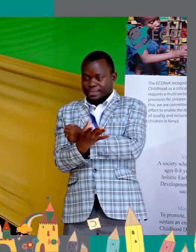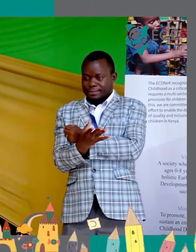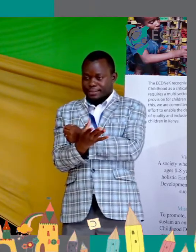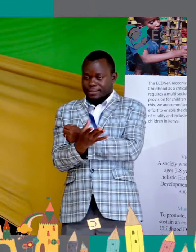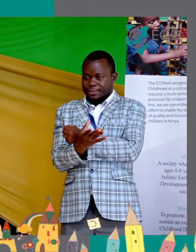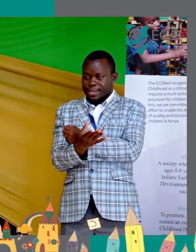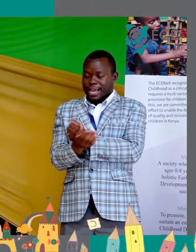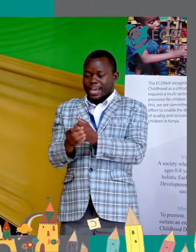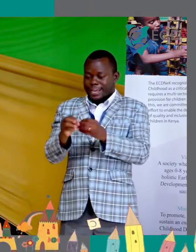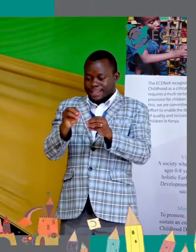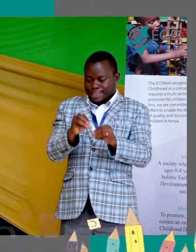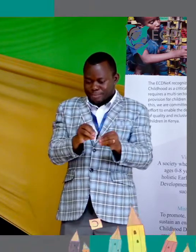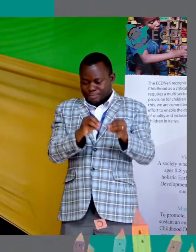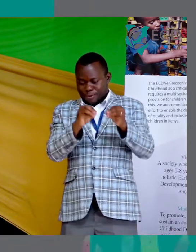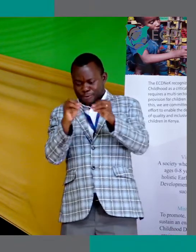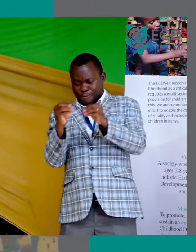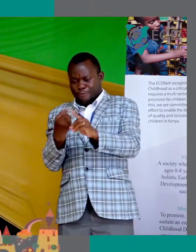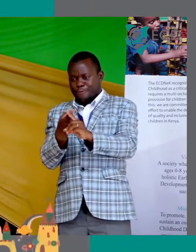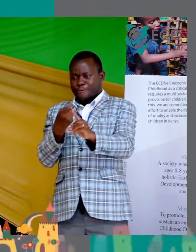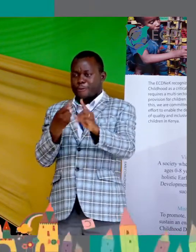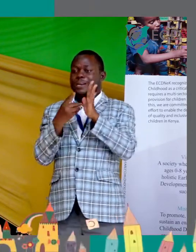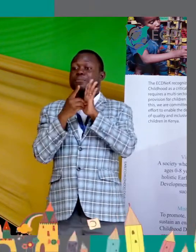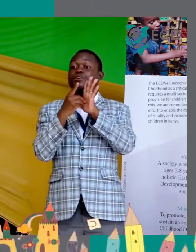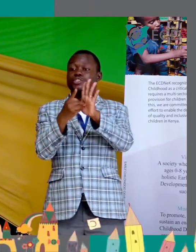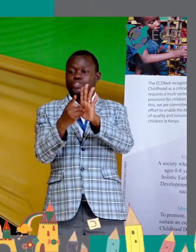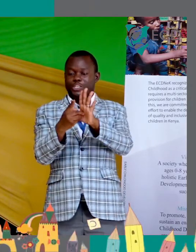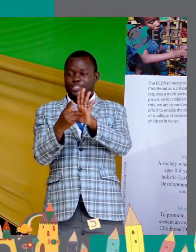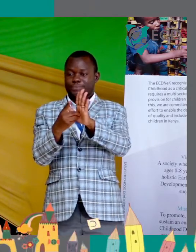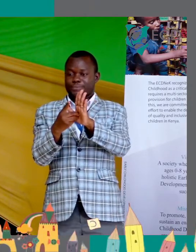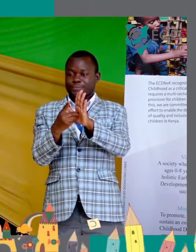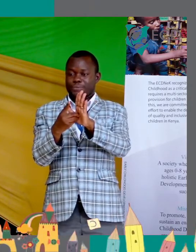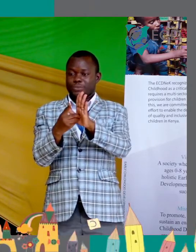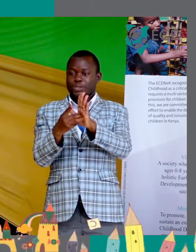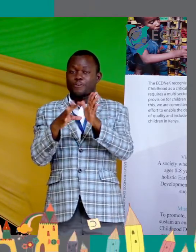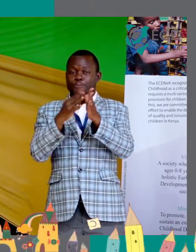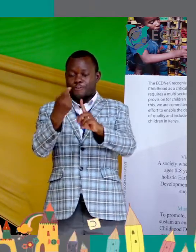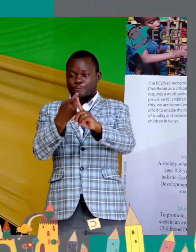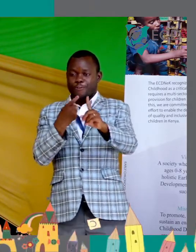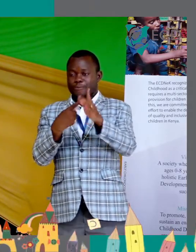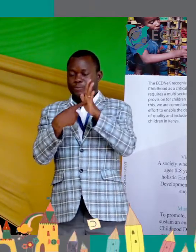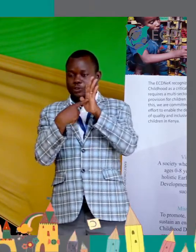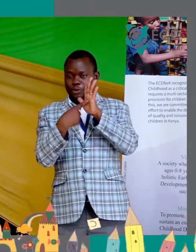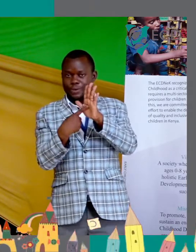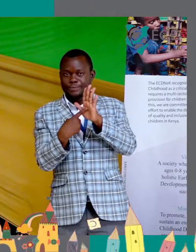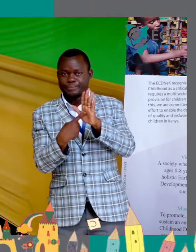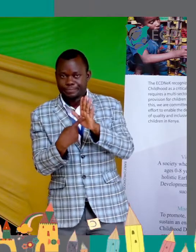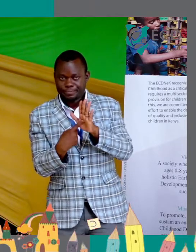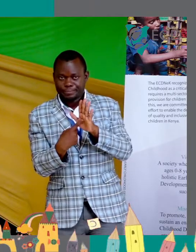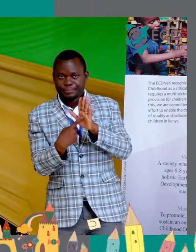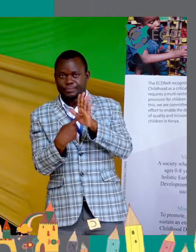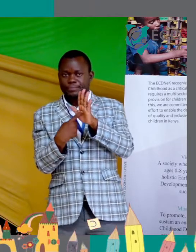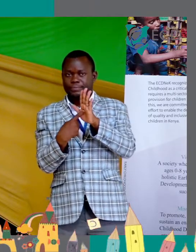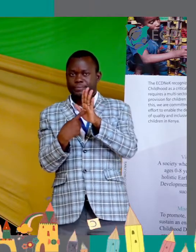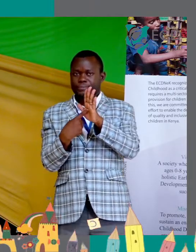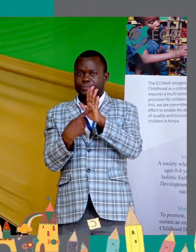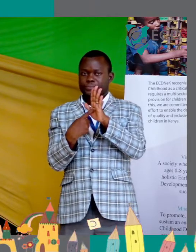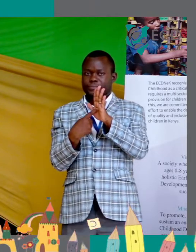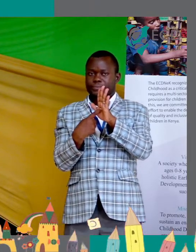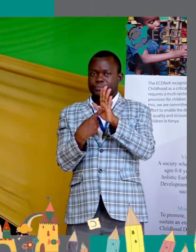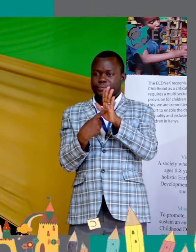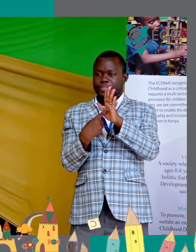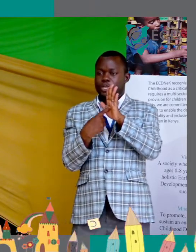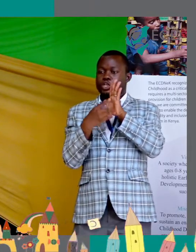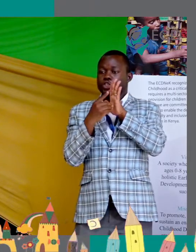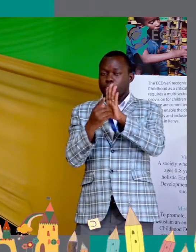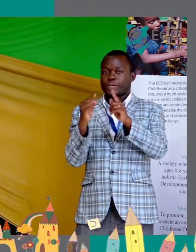they moved from now demonstrating, from showing, from demonstrating closely to